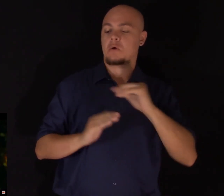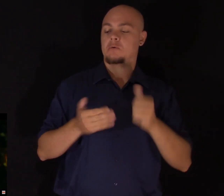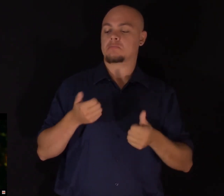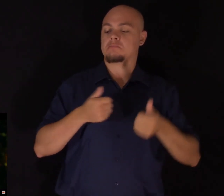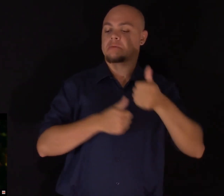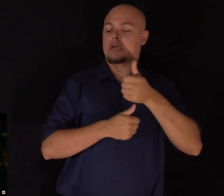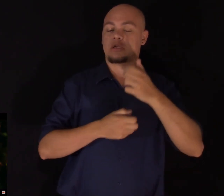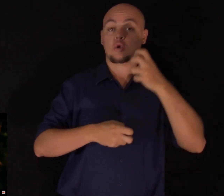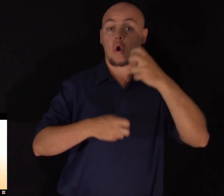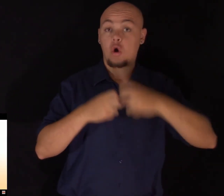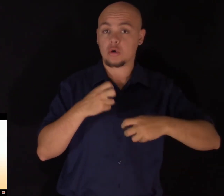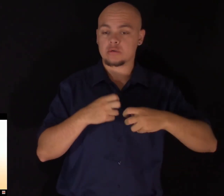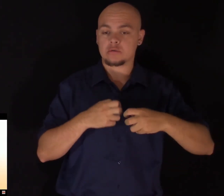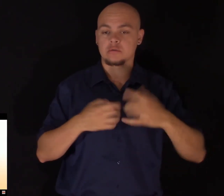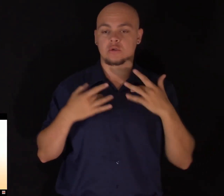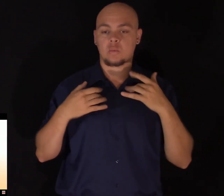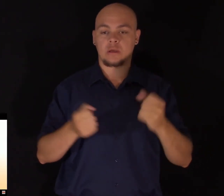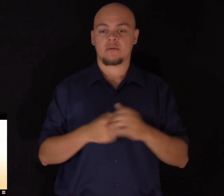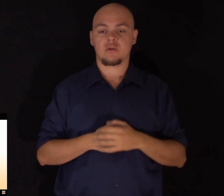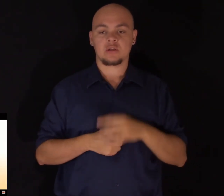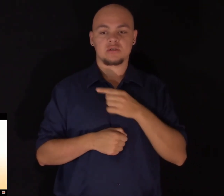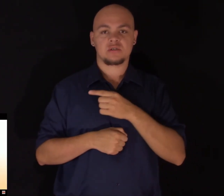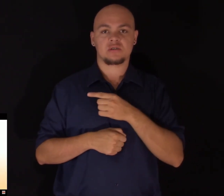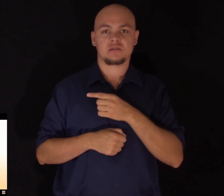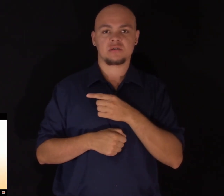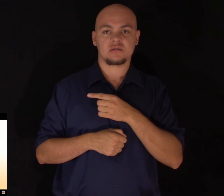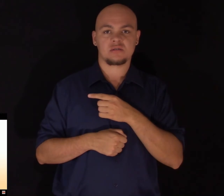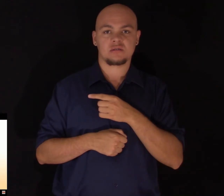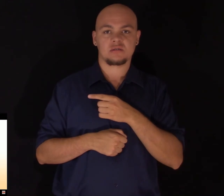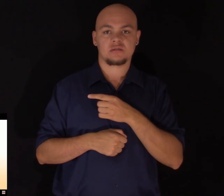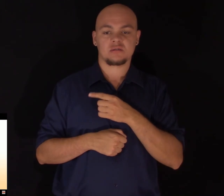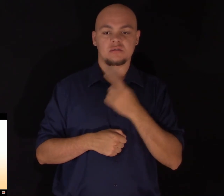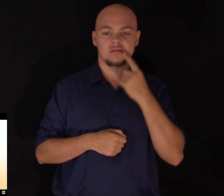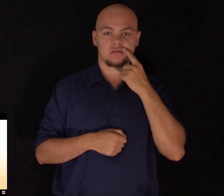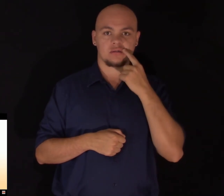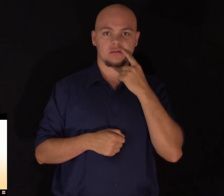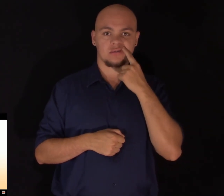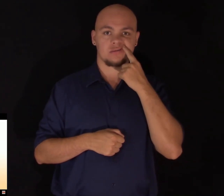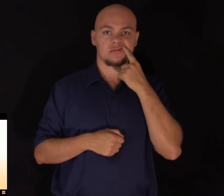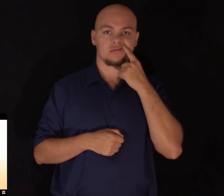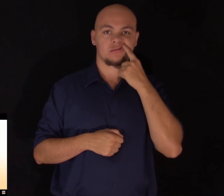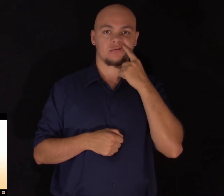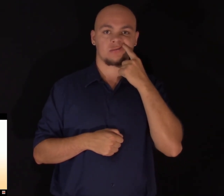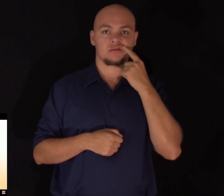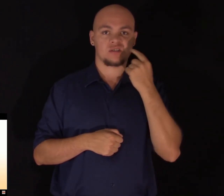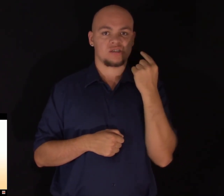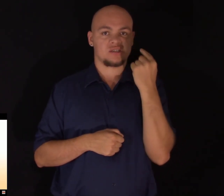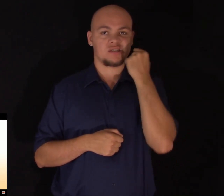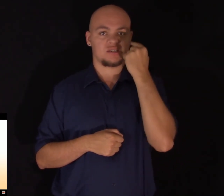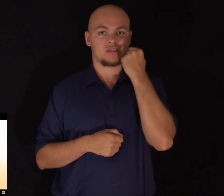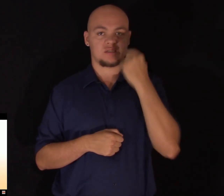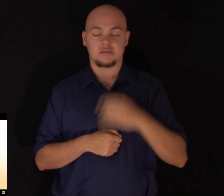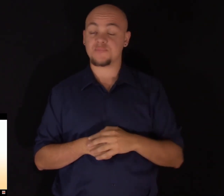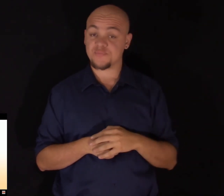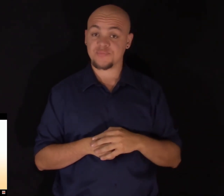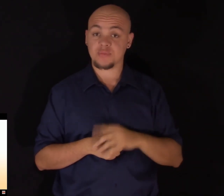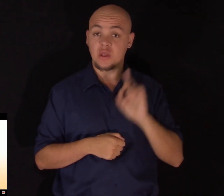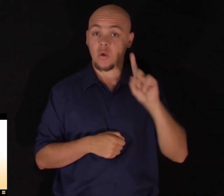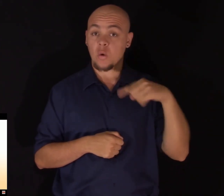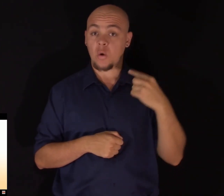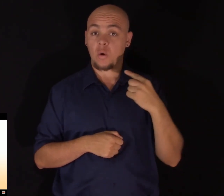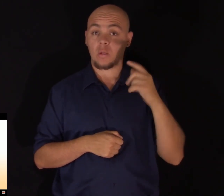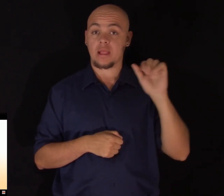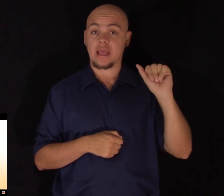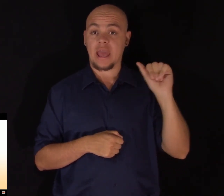recover from. Here's what it looks like. It's marked by one lip corner pulled up and in. It's the only